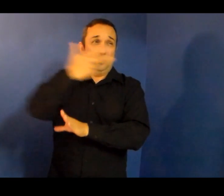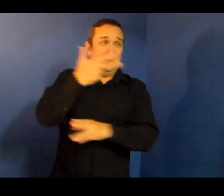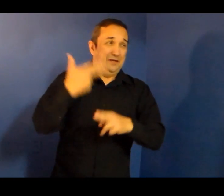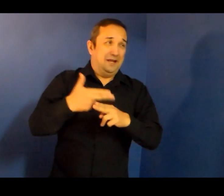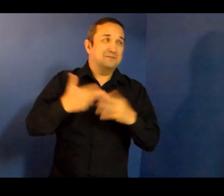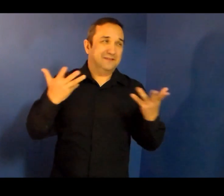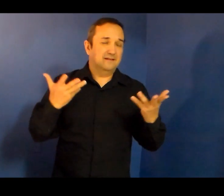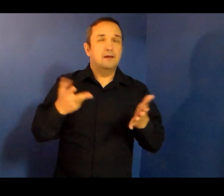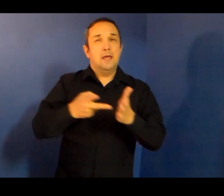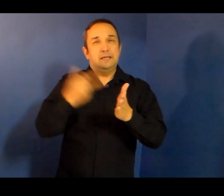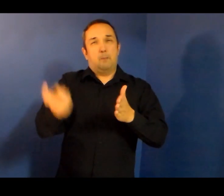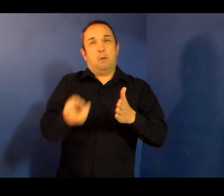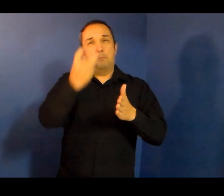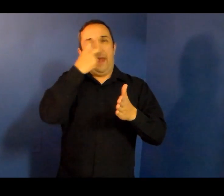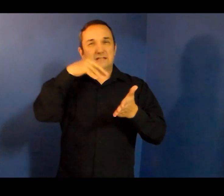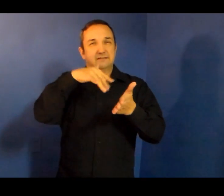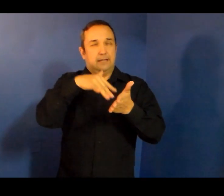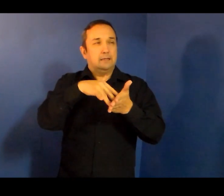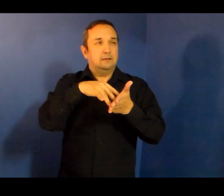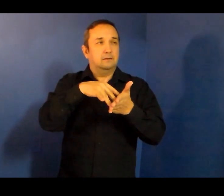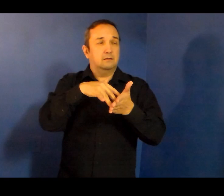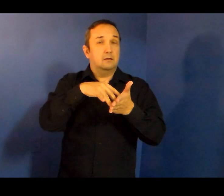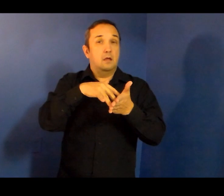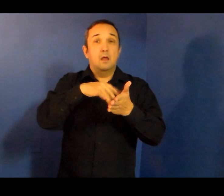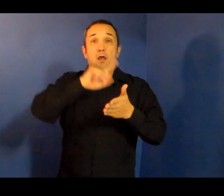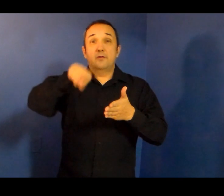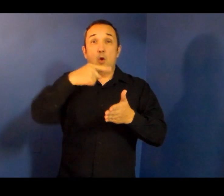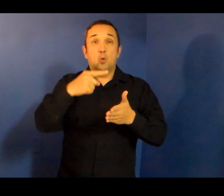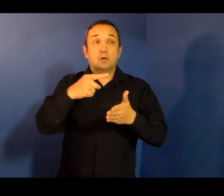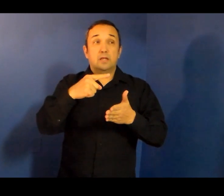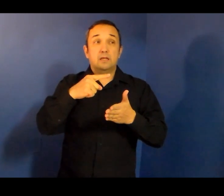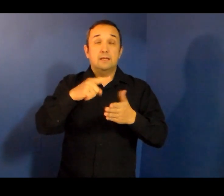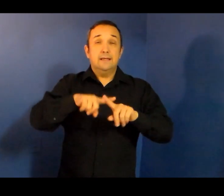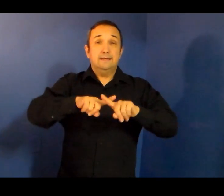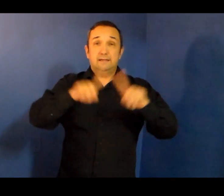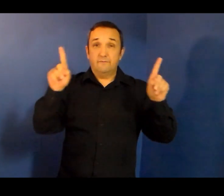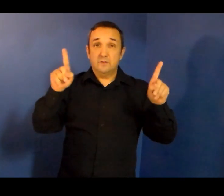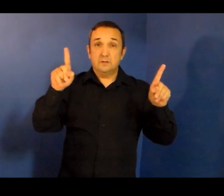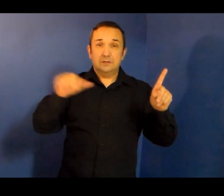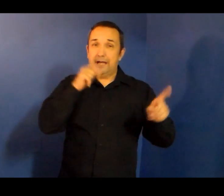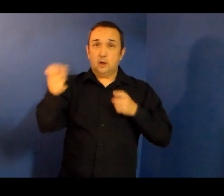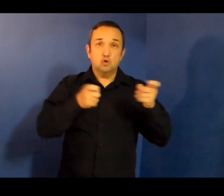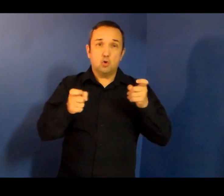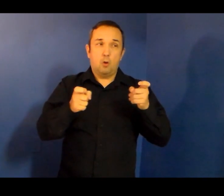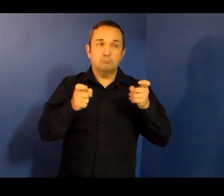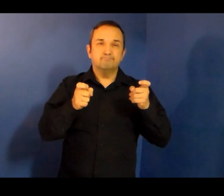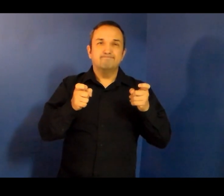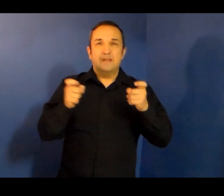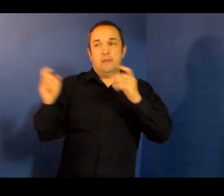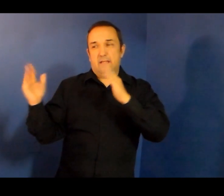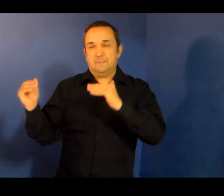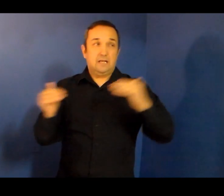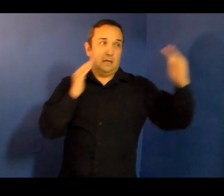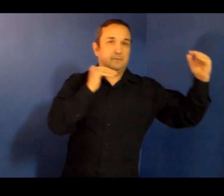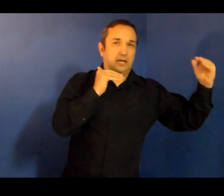was a double-blind study, with the only factor not being controlled for being expectations.